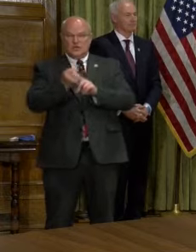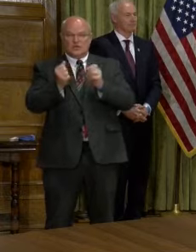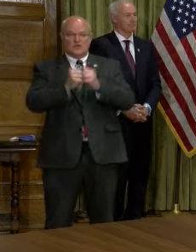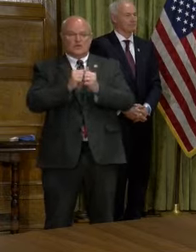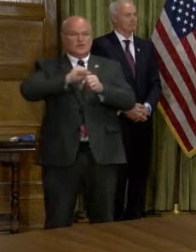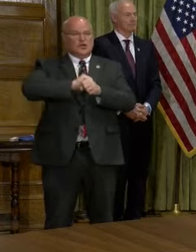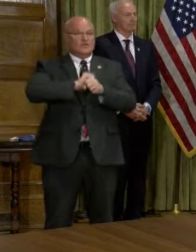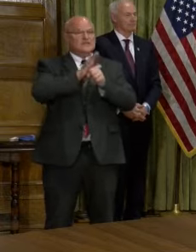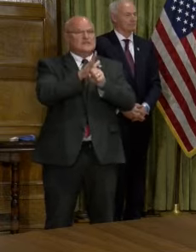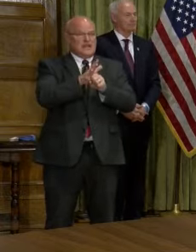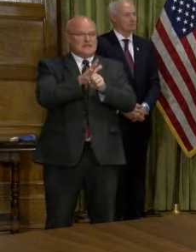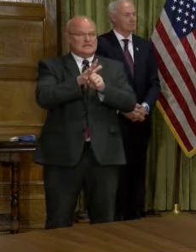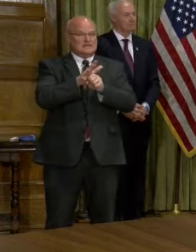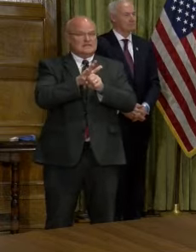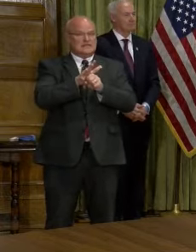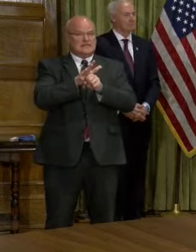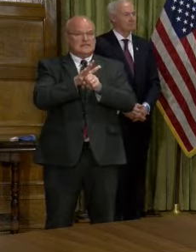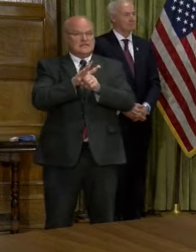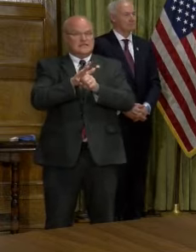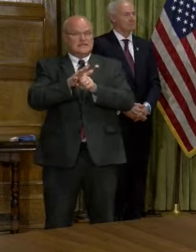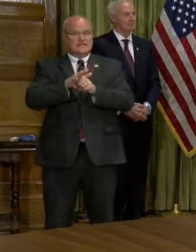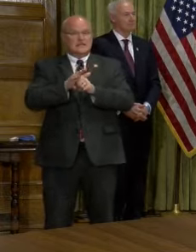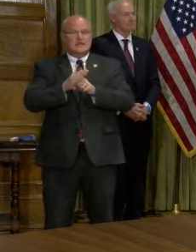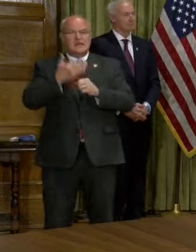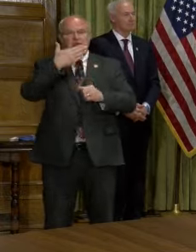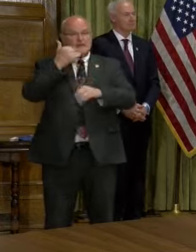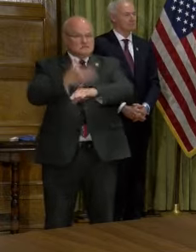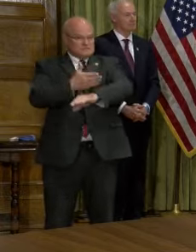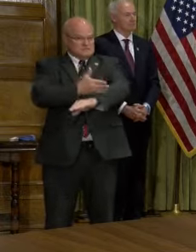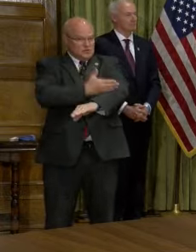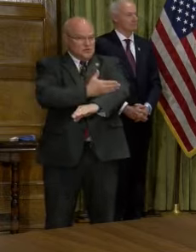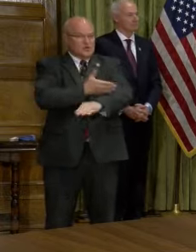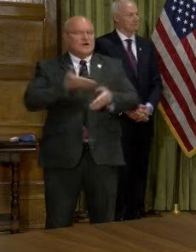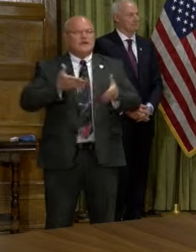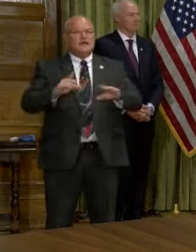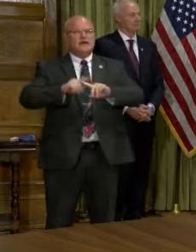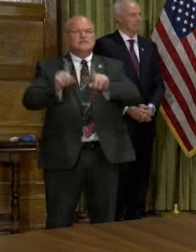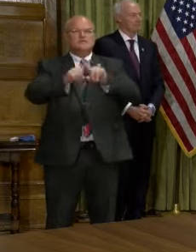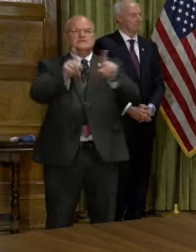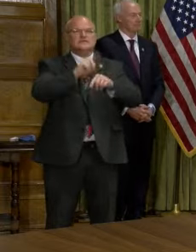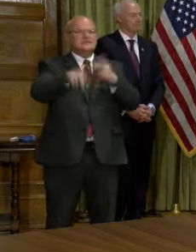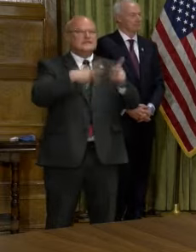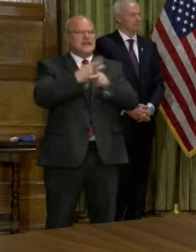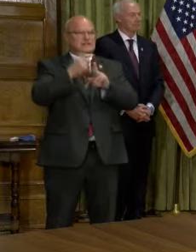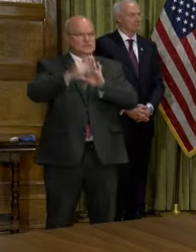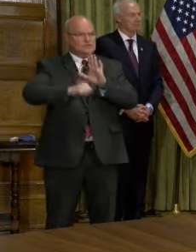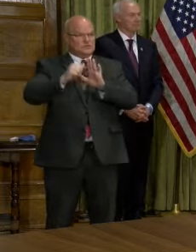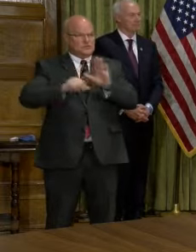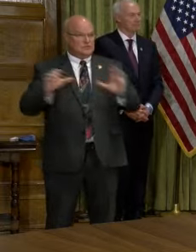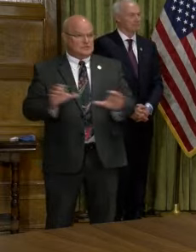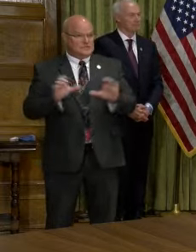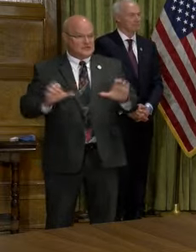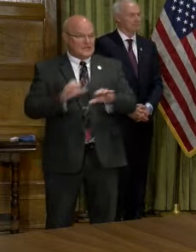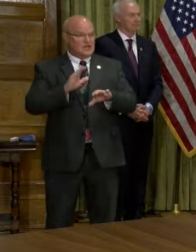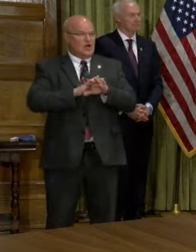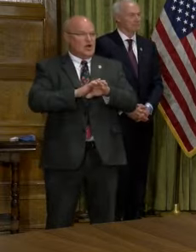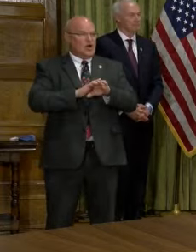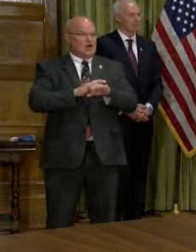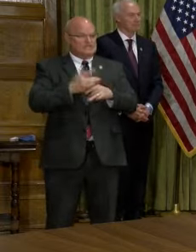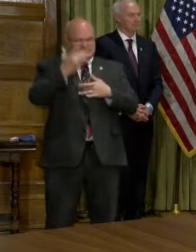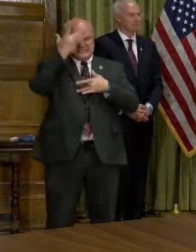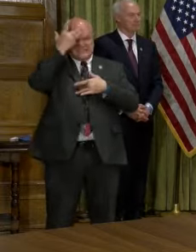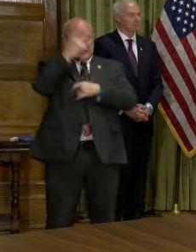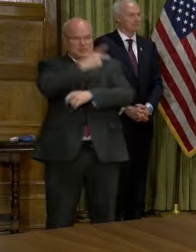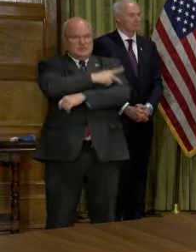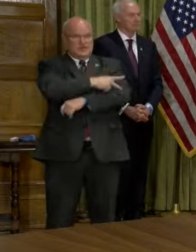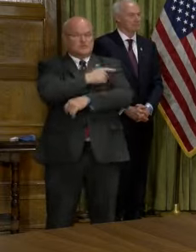the COVID-19 epidemic continues to improve, we'll allow more different types of procedures to be done on sicker patients